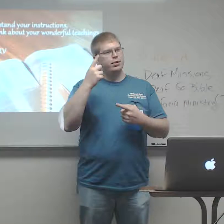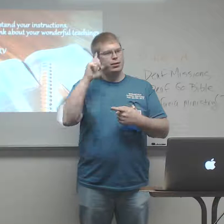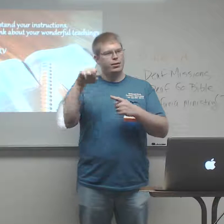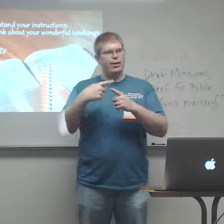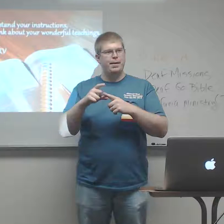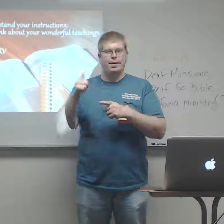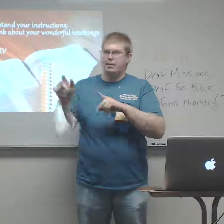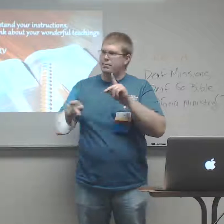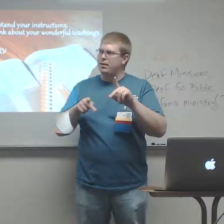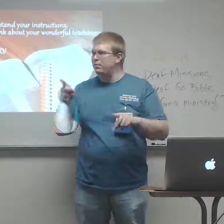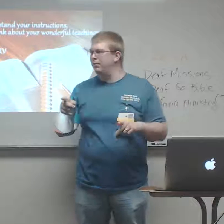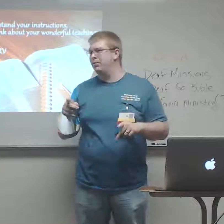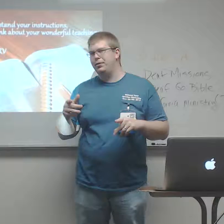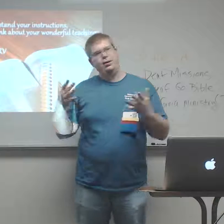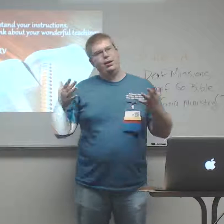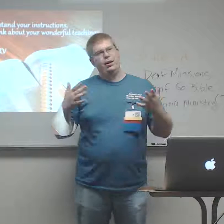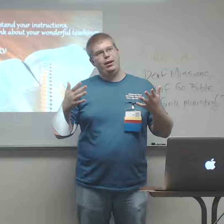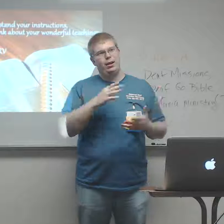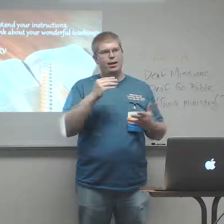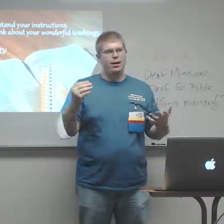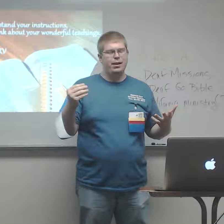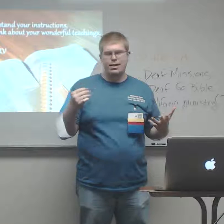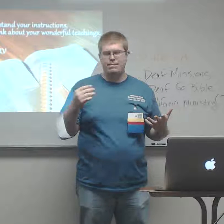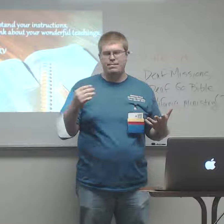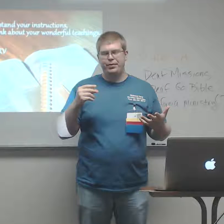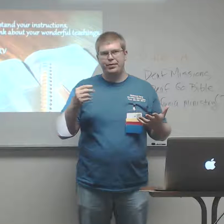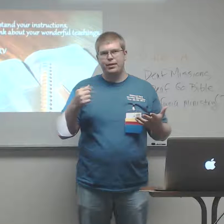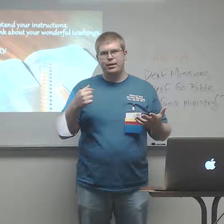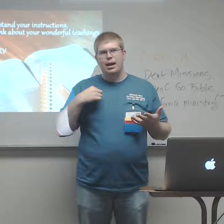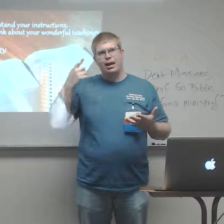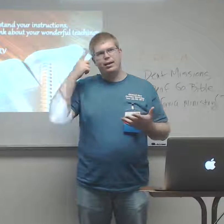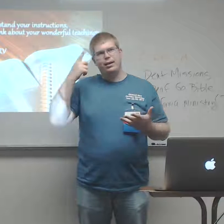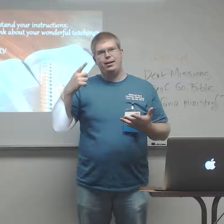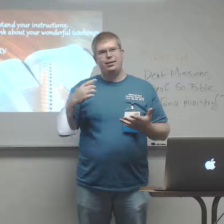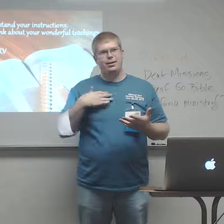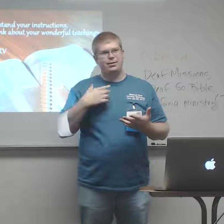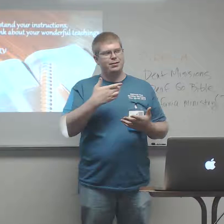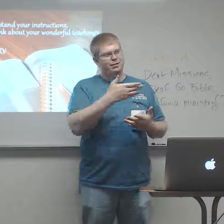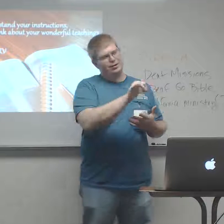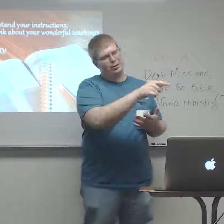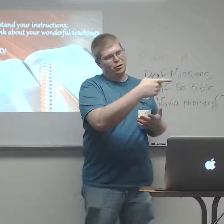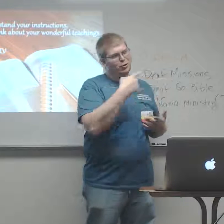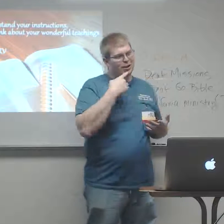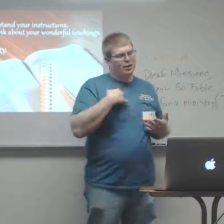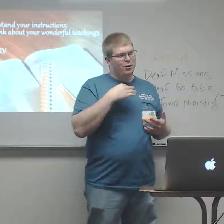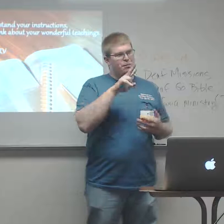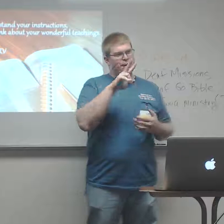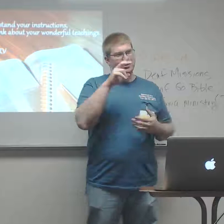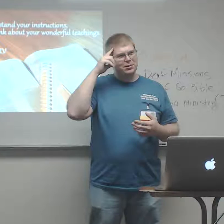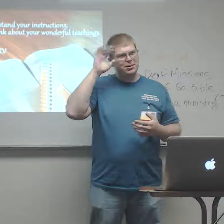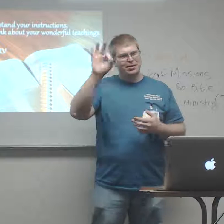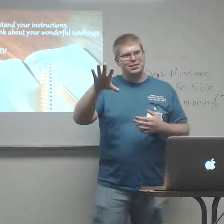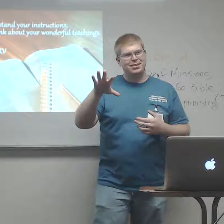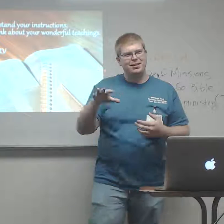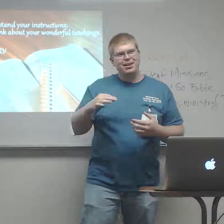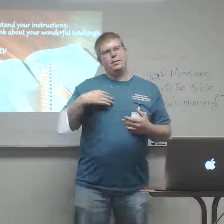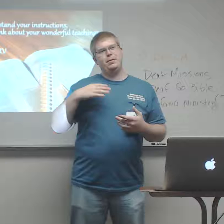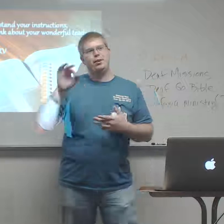start to think about other people, and I think this, maybe my 2 cents, I'm gonna drop